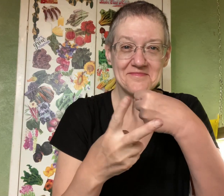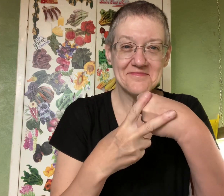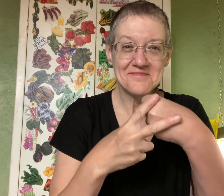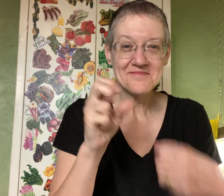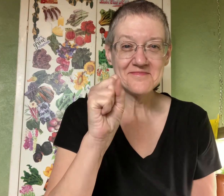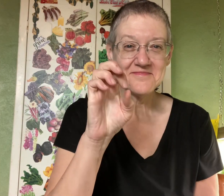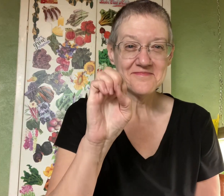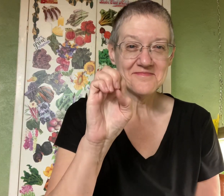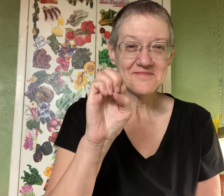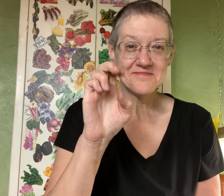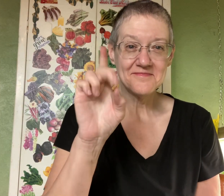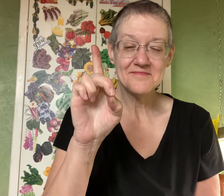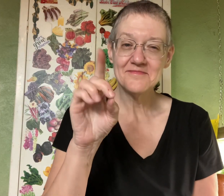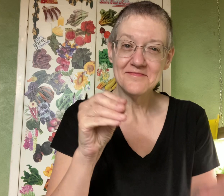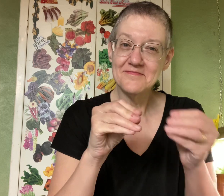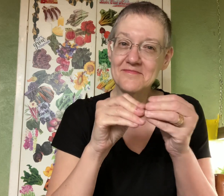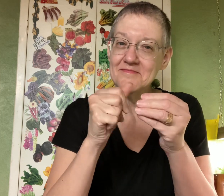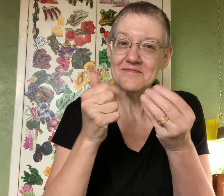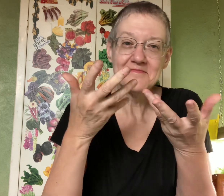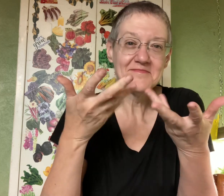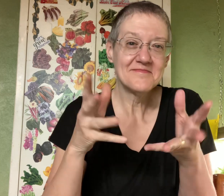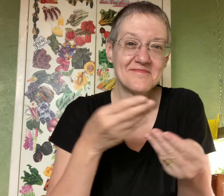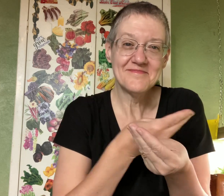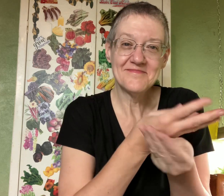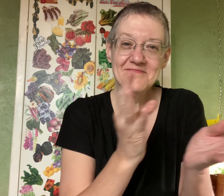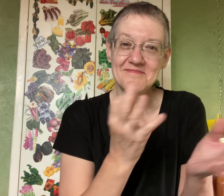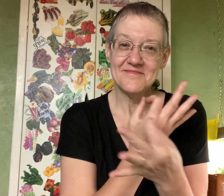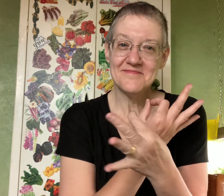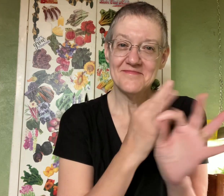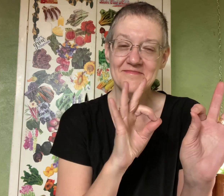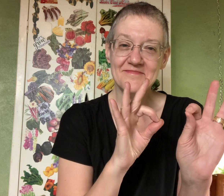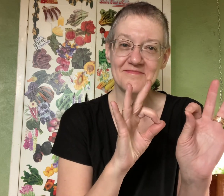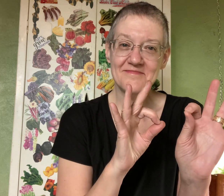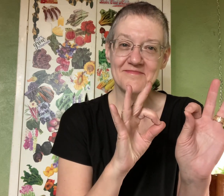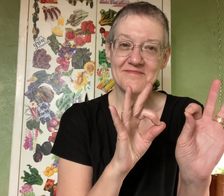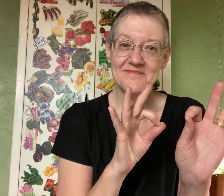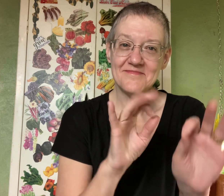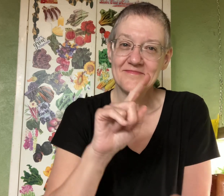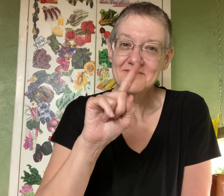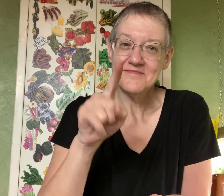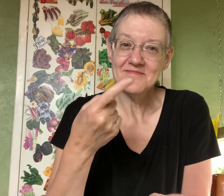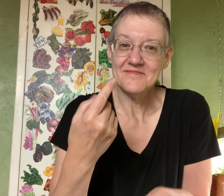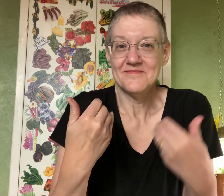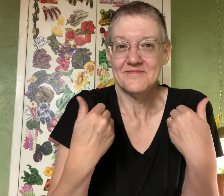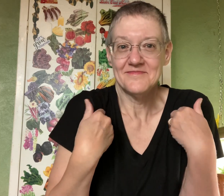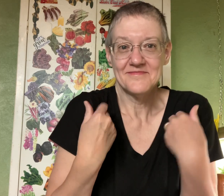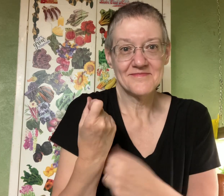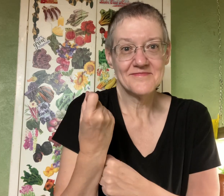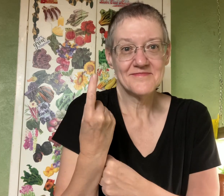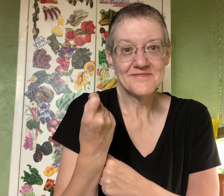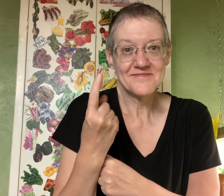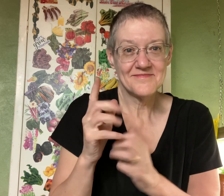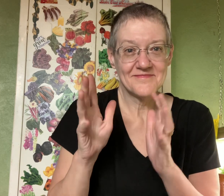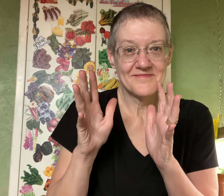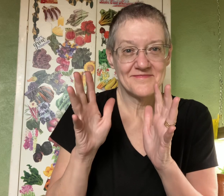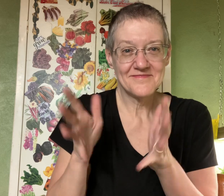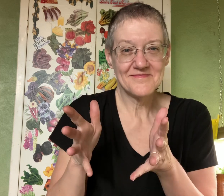Now these are my own saved seeds, and most I've already given away free, and I only had 11 left.